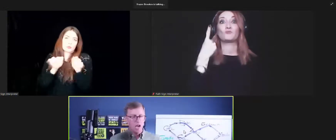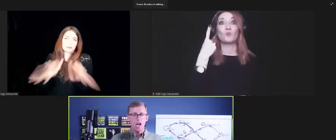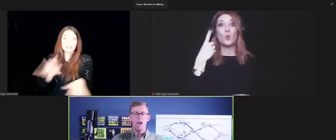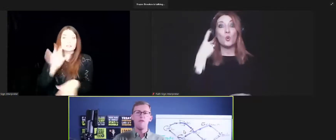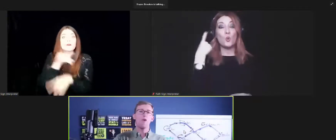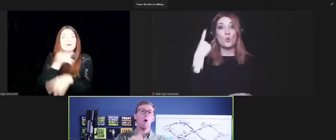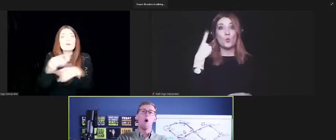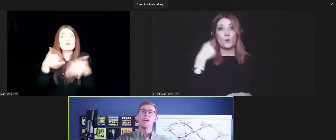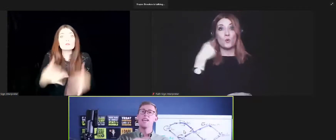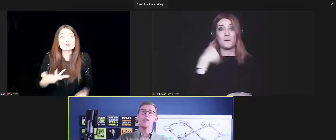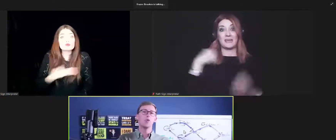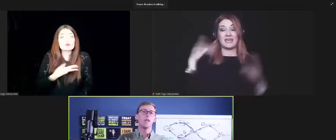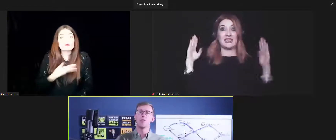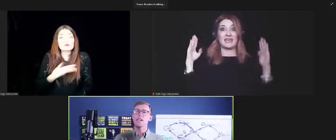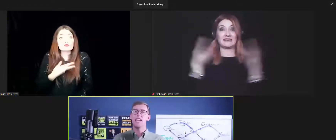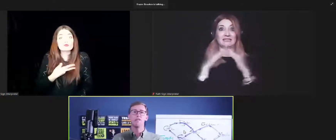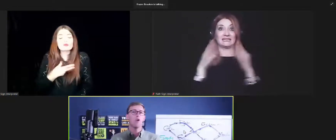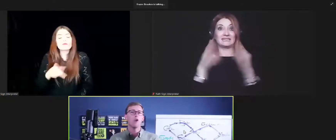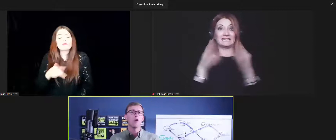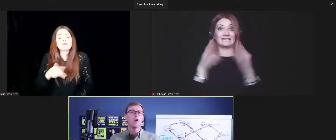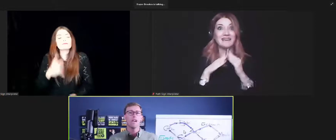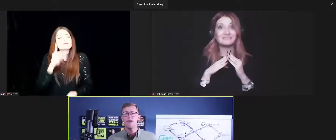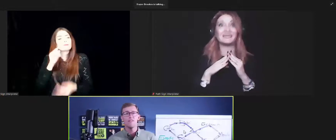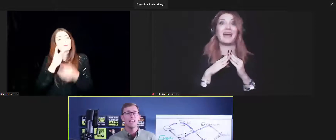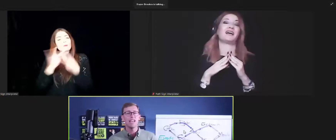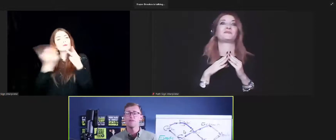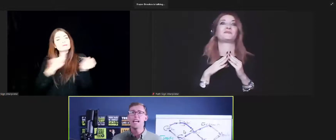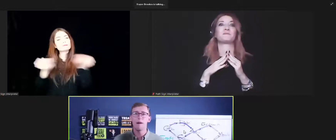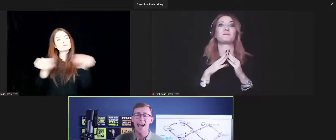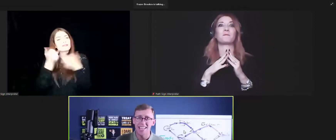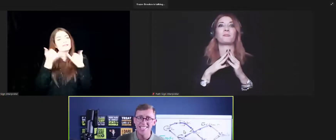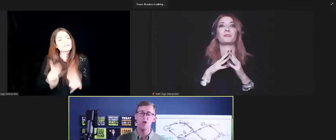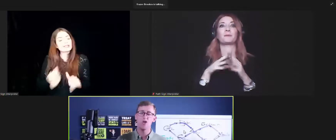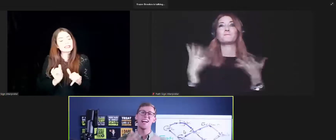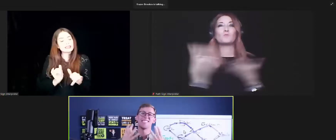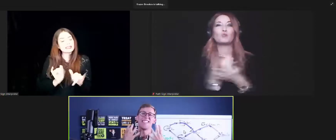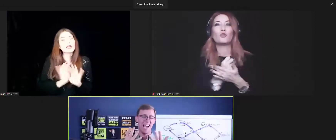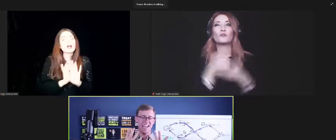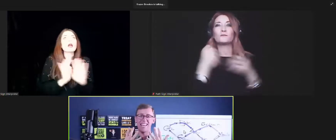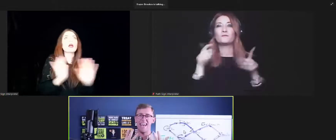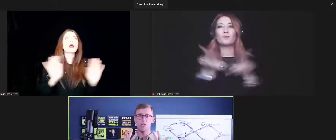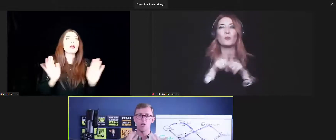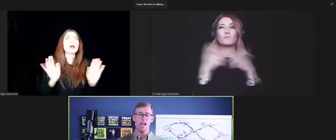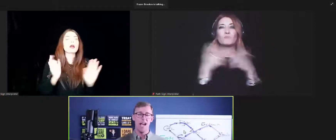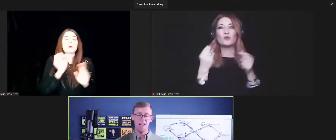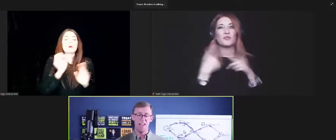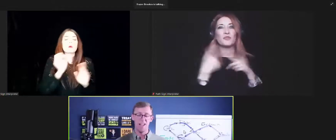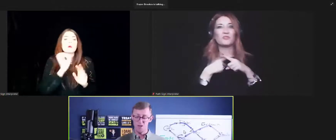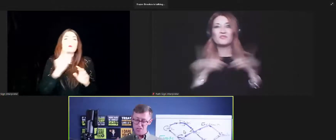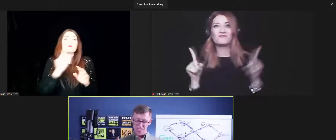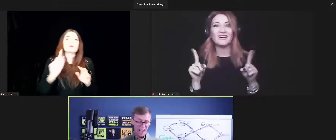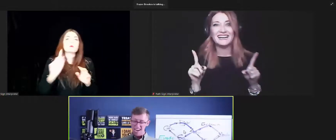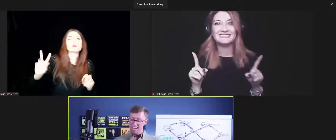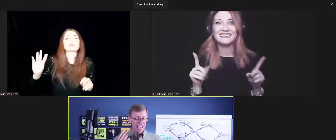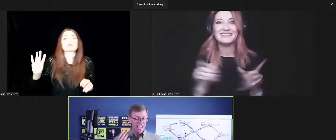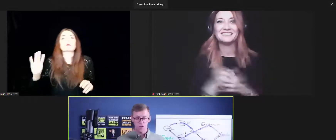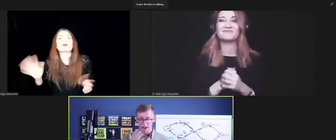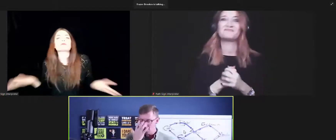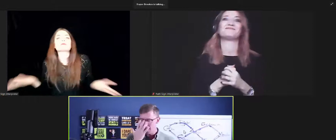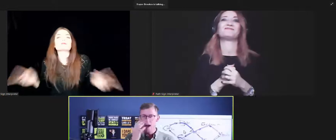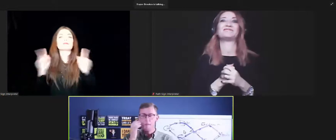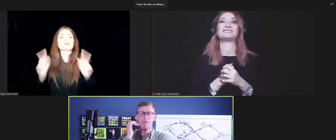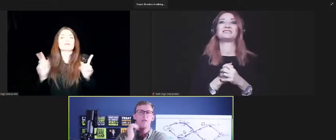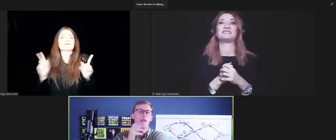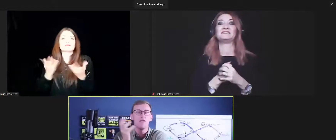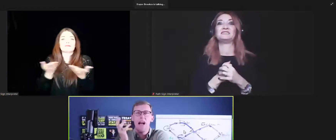If you've got 1 kid, 2 kids, 3 kids, 4 kids, 5 kids, if you're like my auntie, she has 9 kids, and she's tiny. It's crazy.